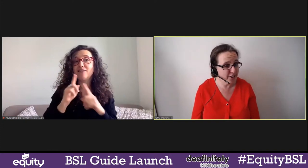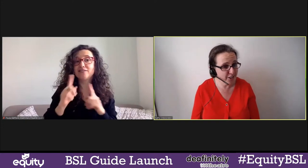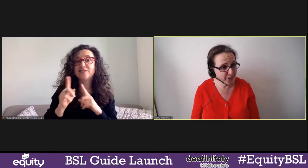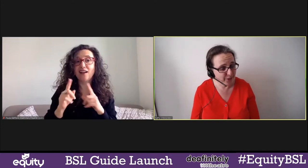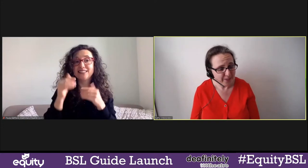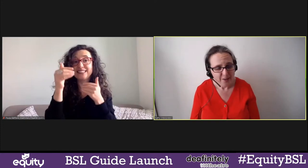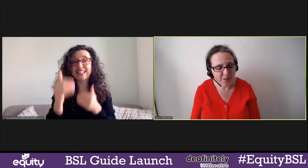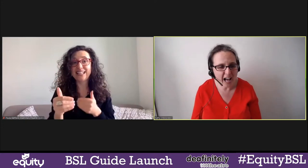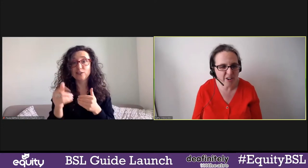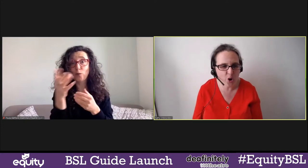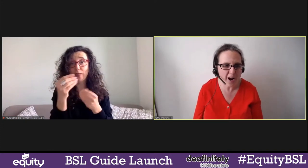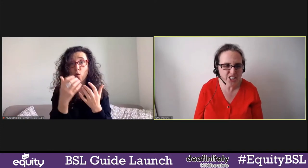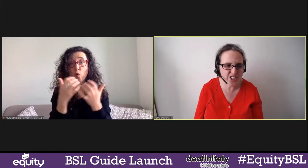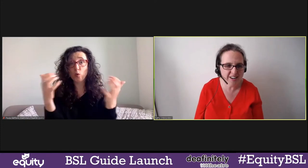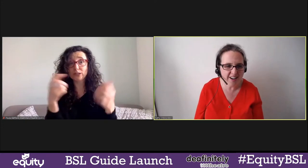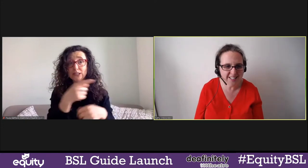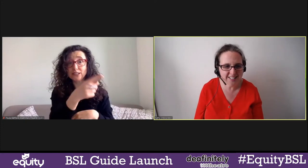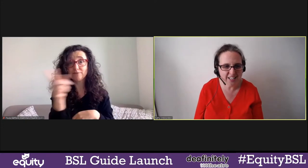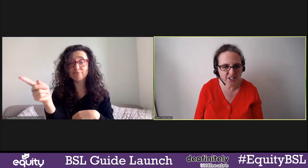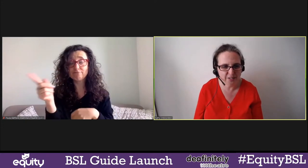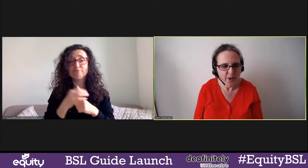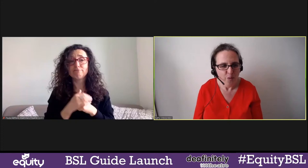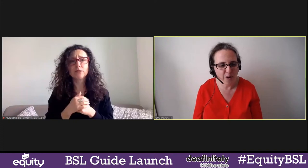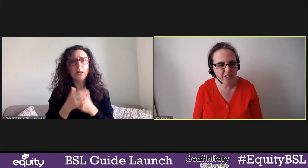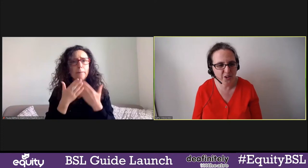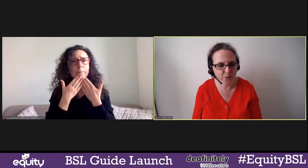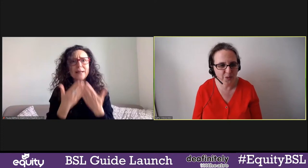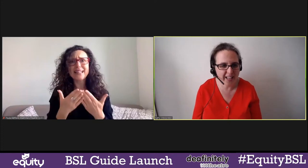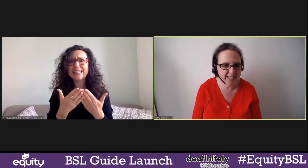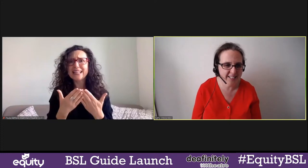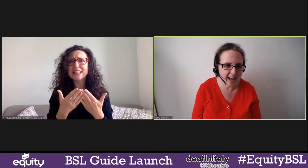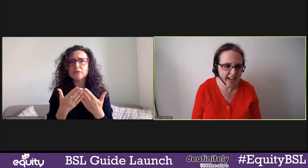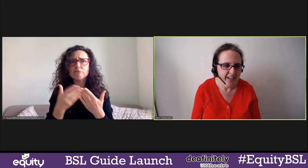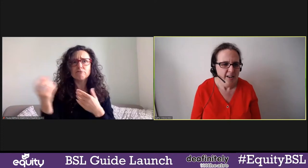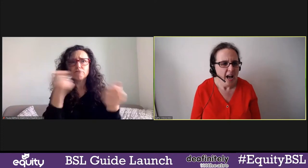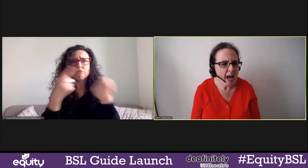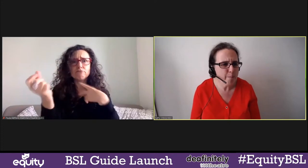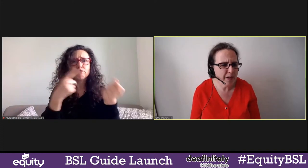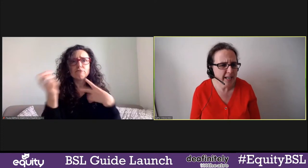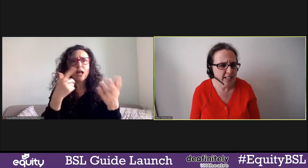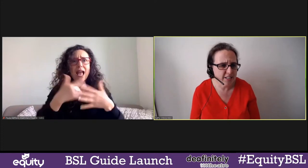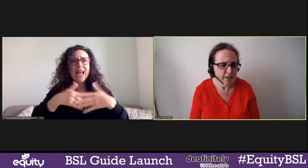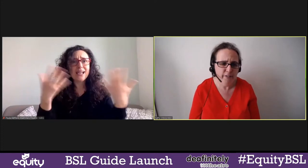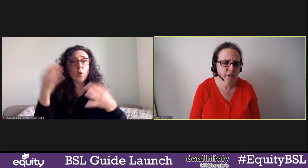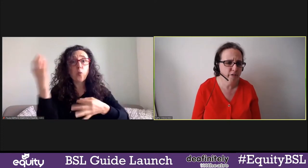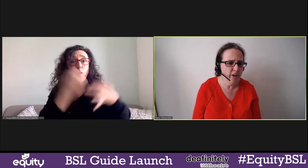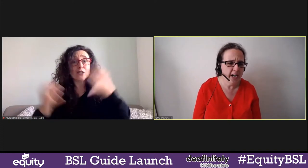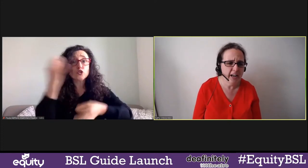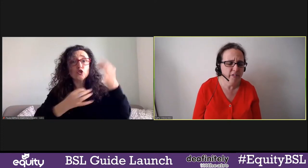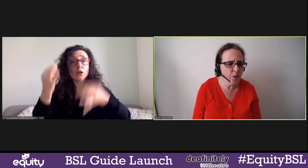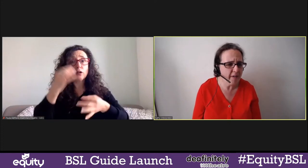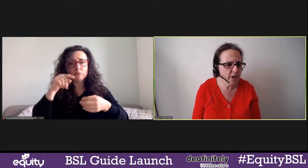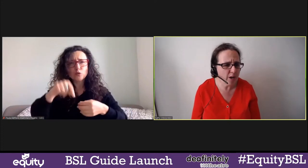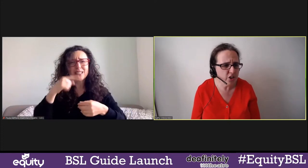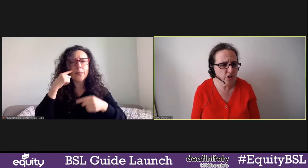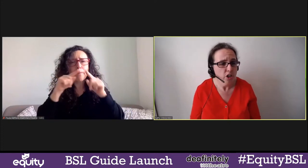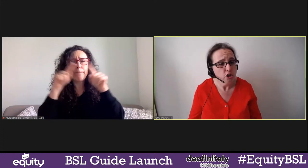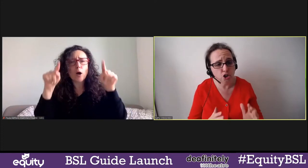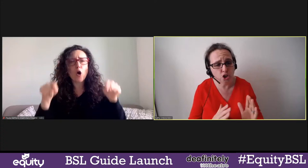you. We'll have a question and answer session with you all here today. And please feel free, if you have a question during